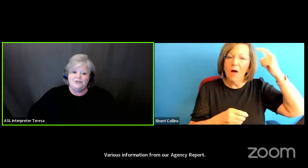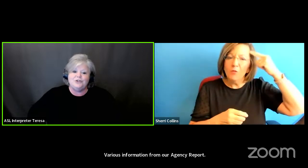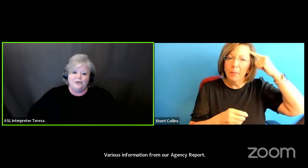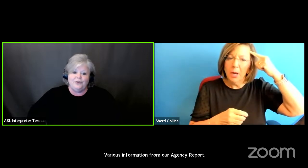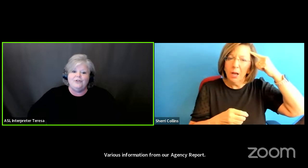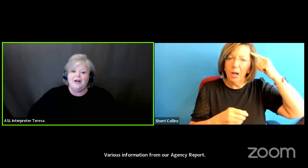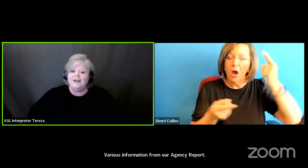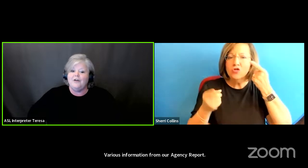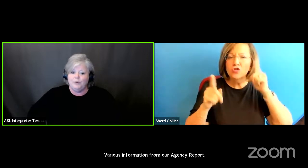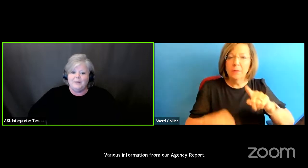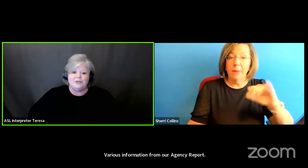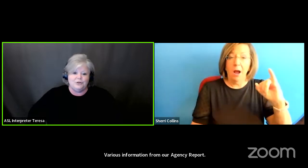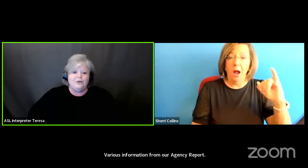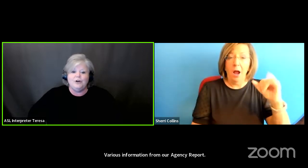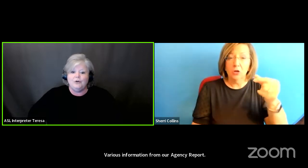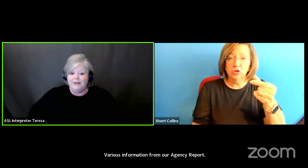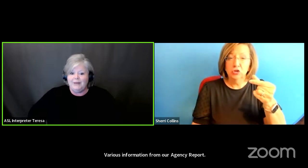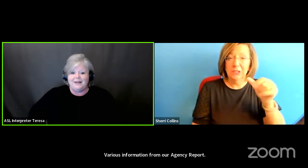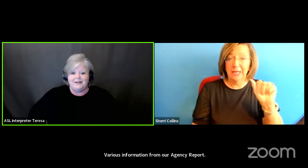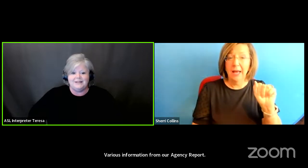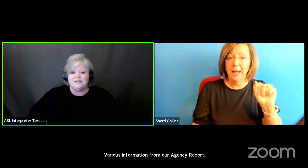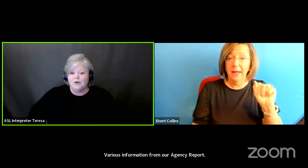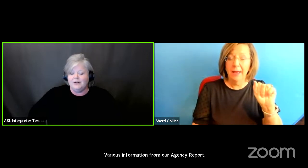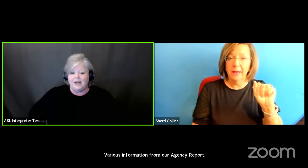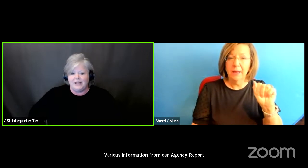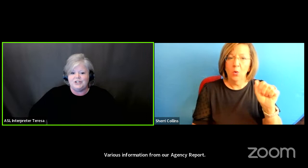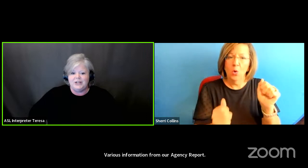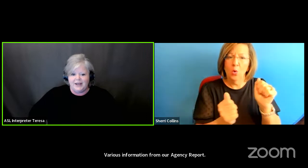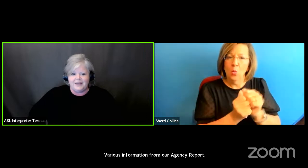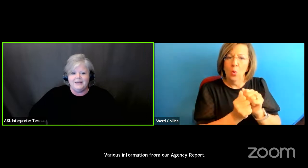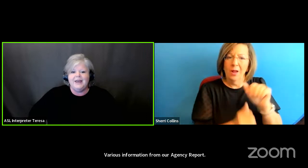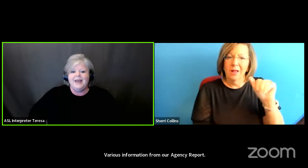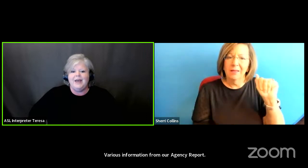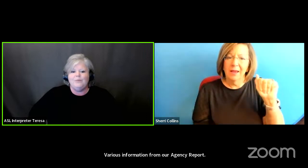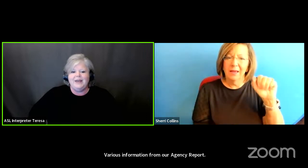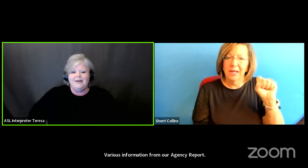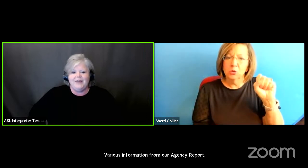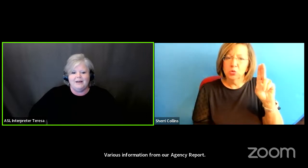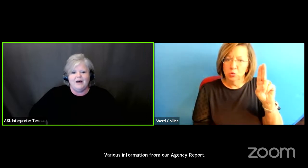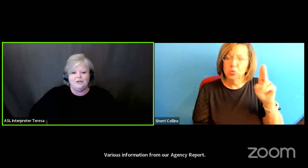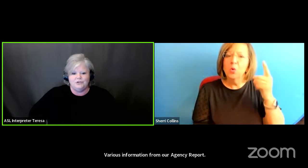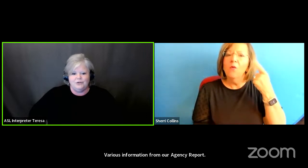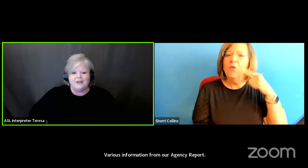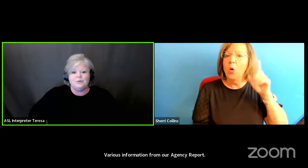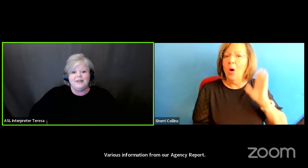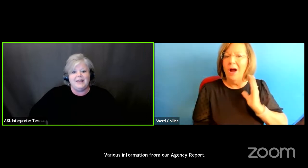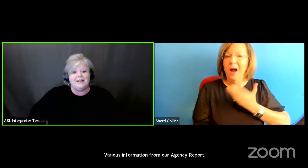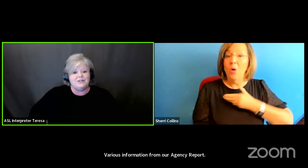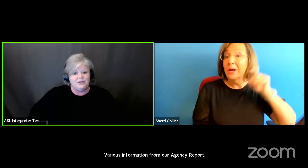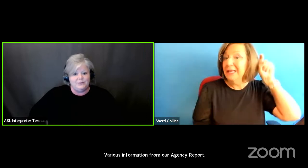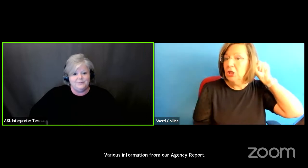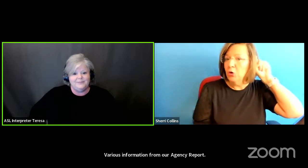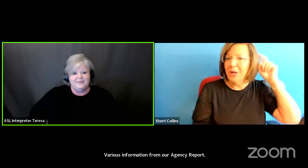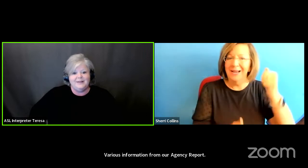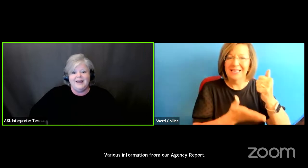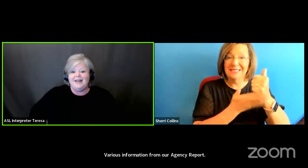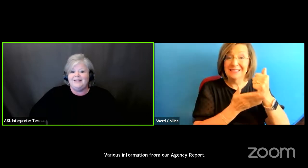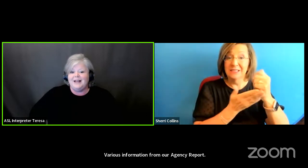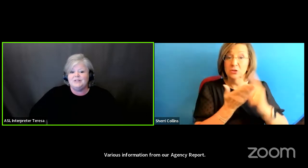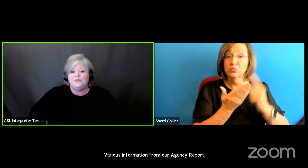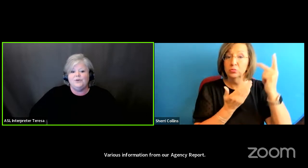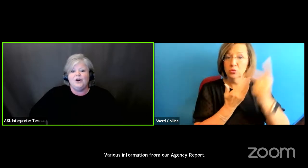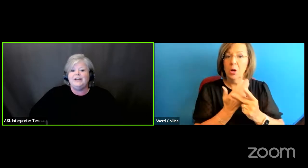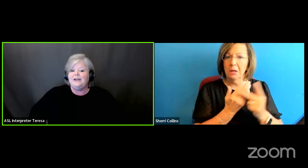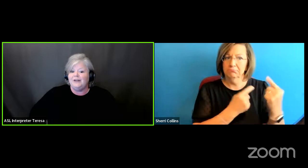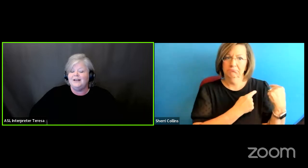an internal governmental agreement. It's called an IGA, and we have that contract with ASU.